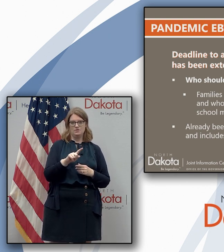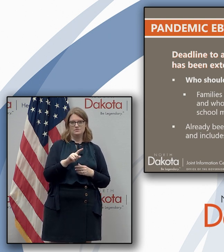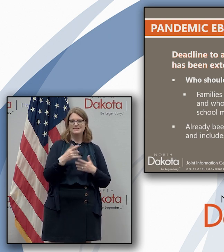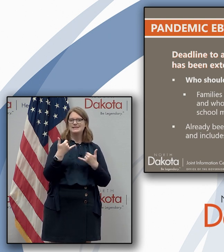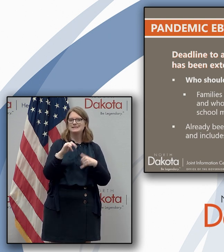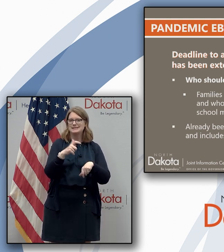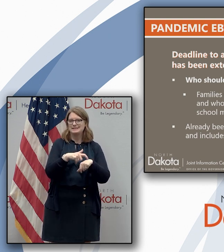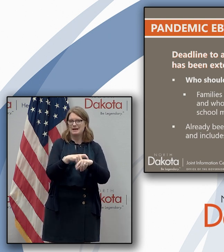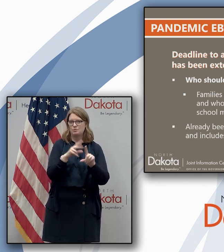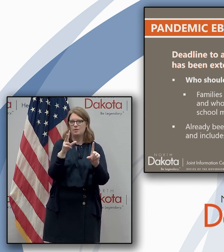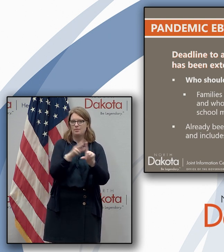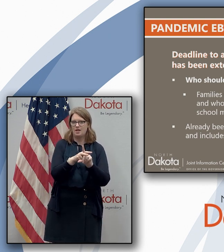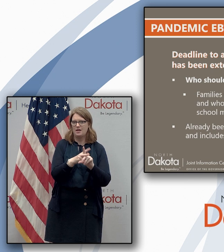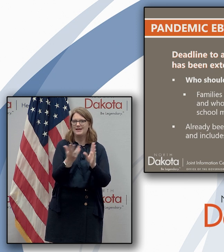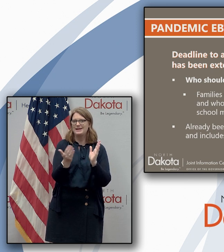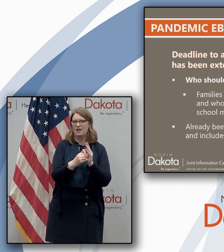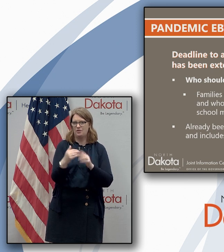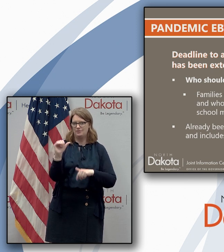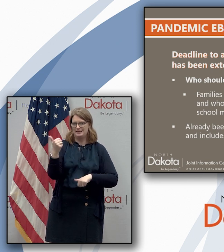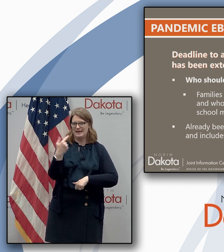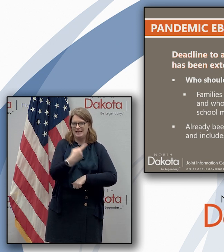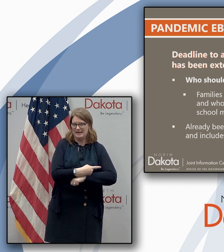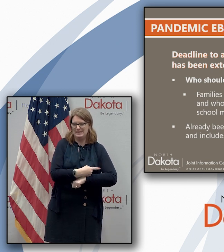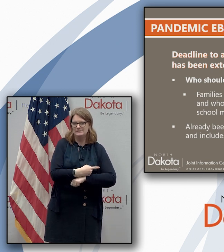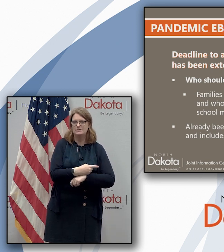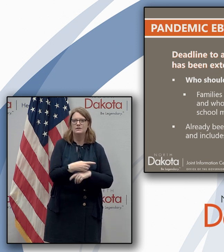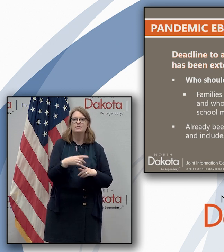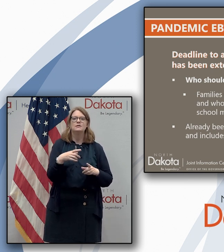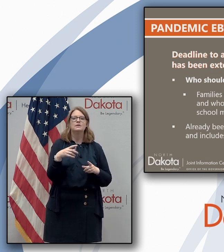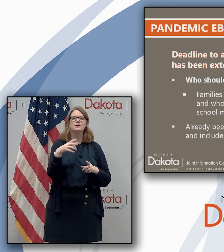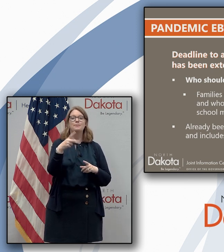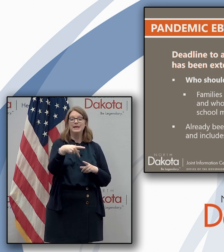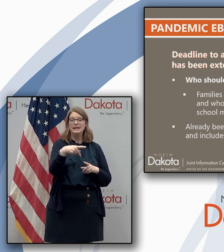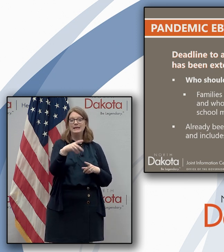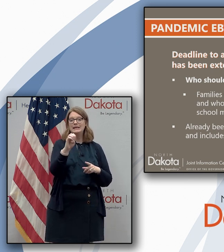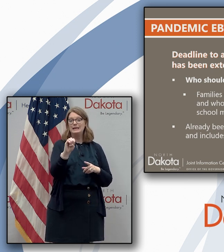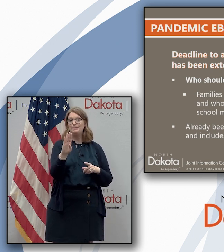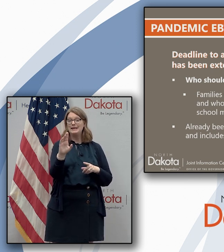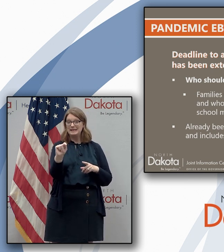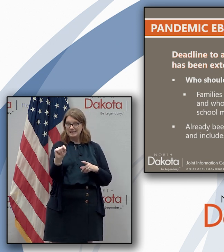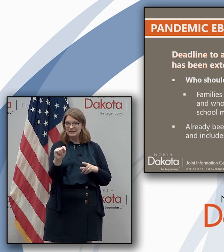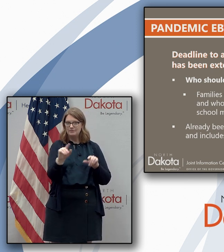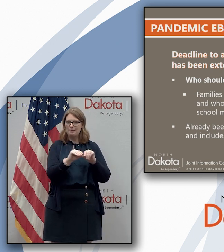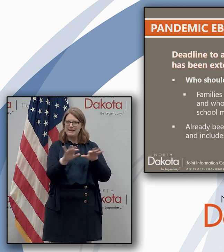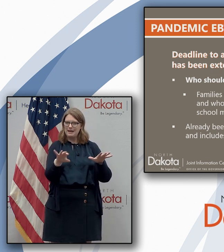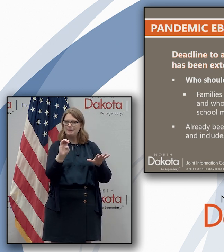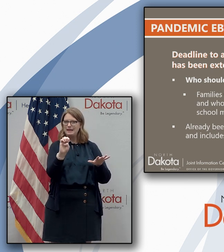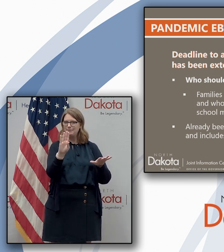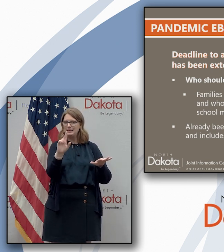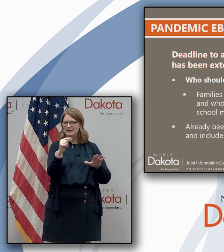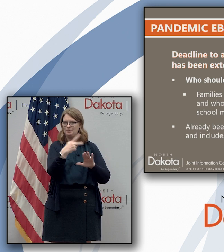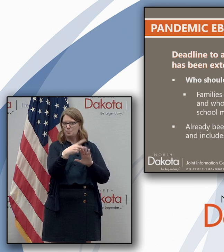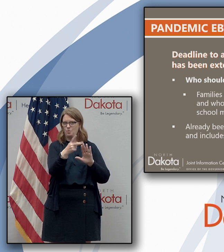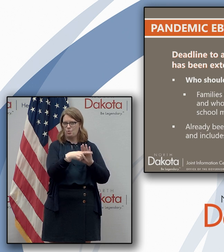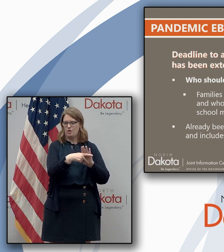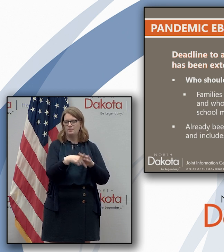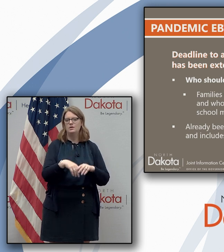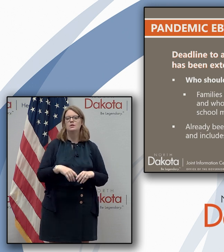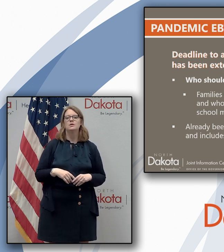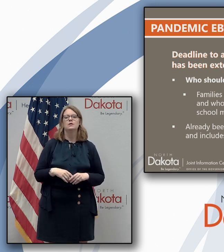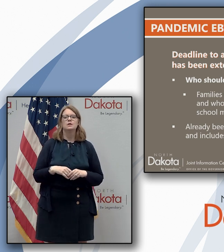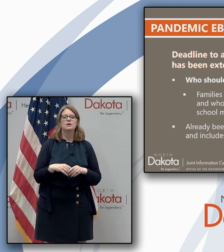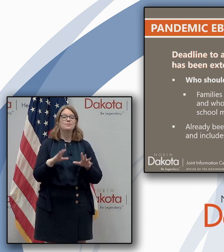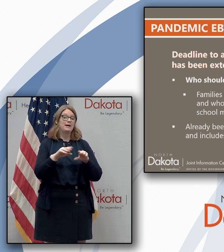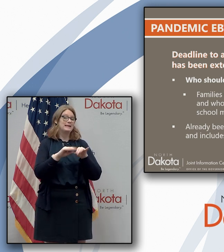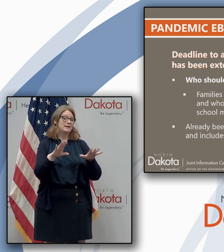time to apply, another 10 days for the Pandemic EBT program. The Pandemic